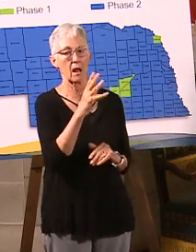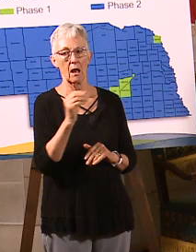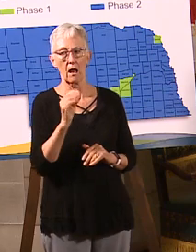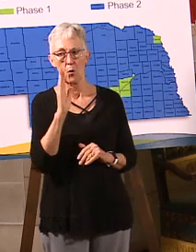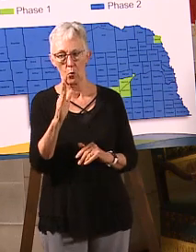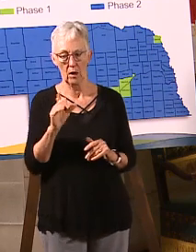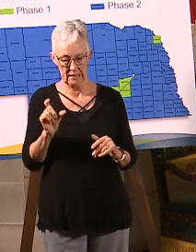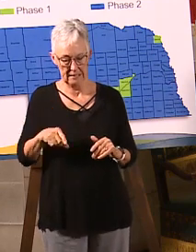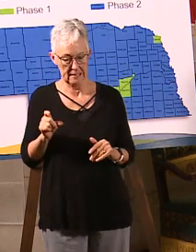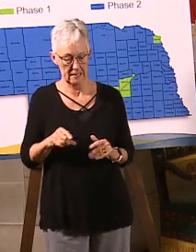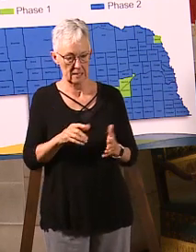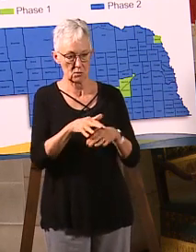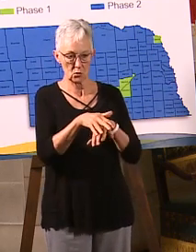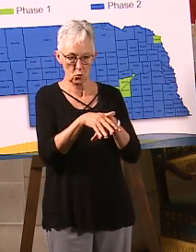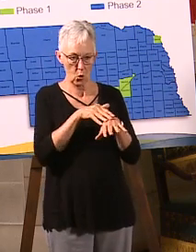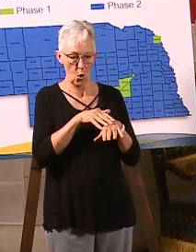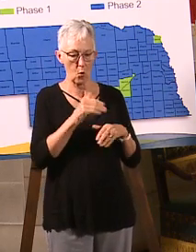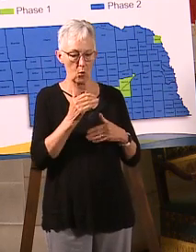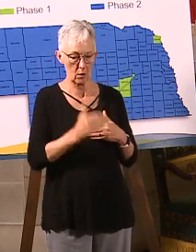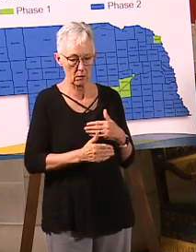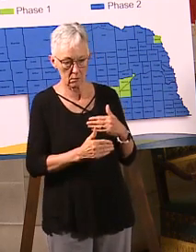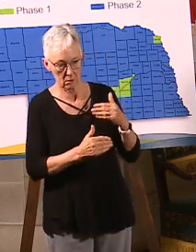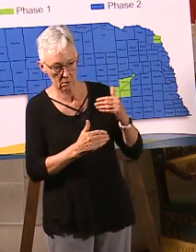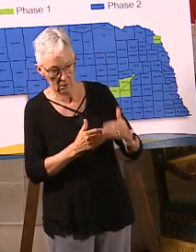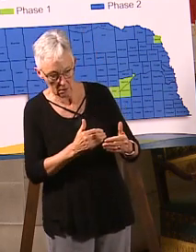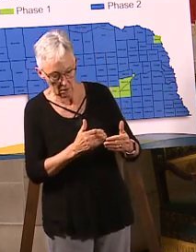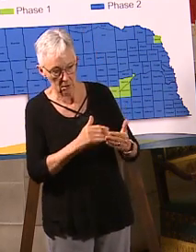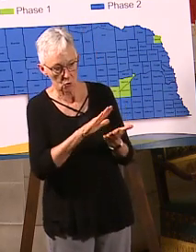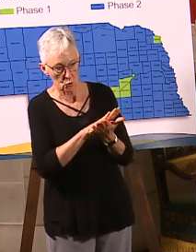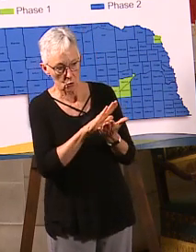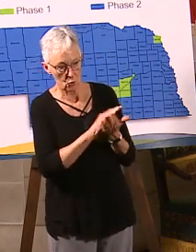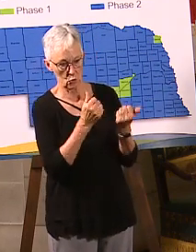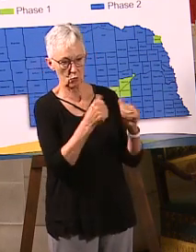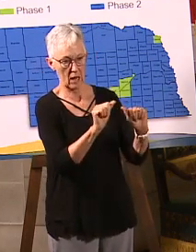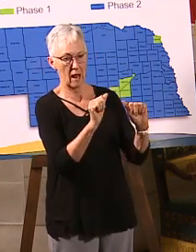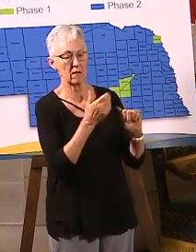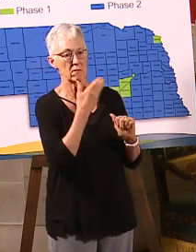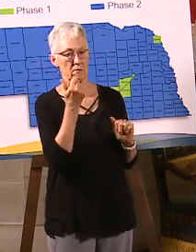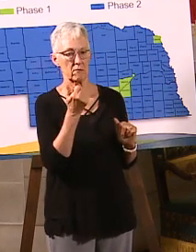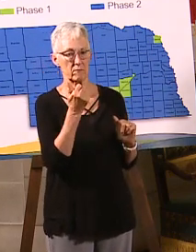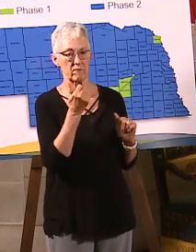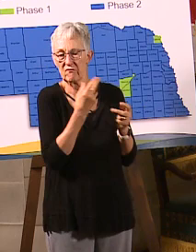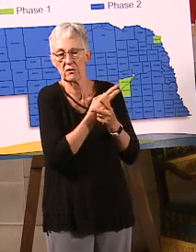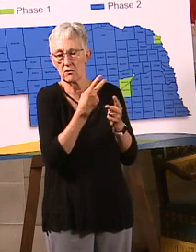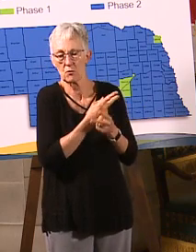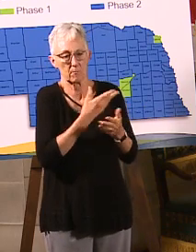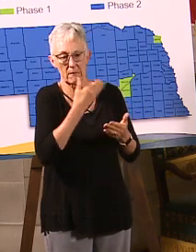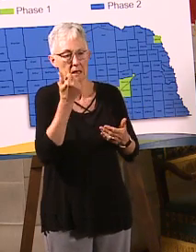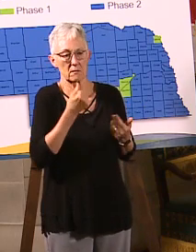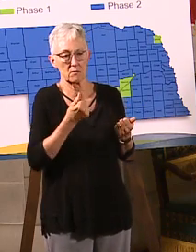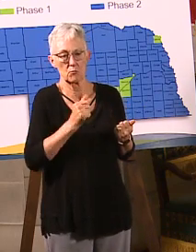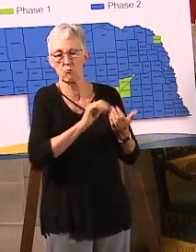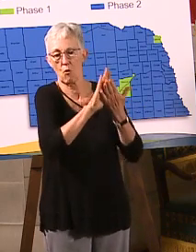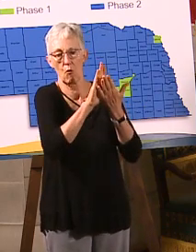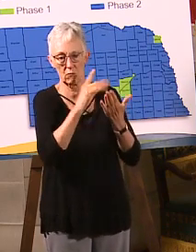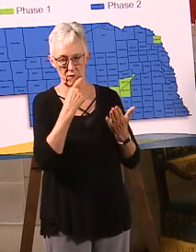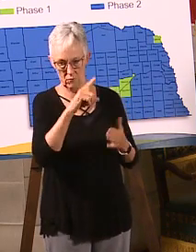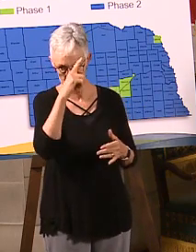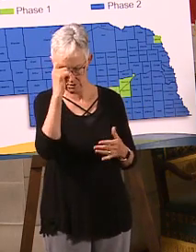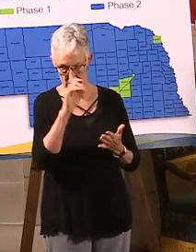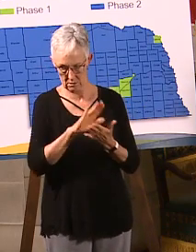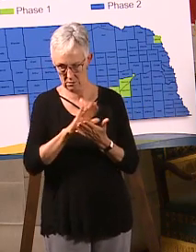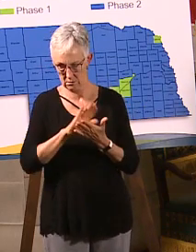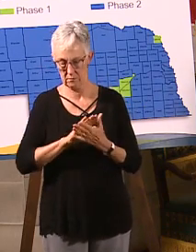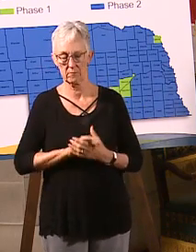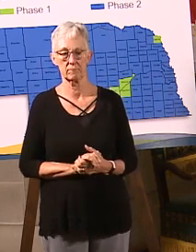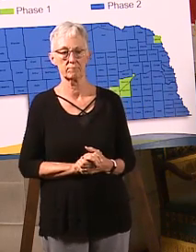step slowly into those environments as schools try to figure out what those best processes happen to be. Number one for